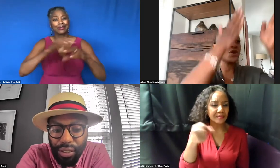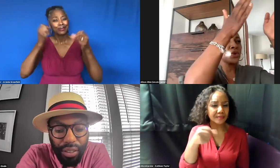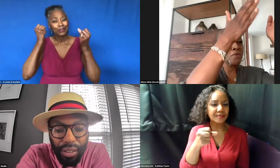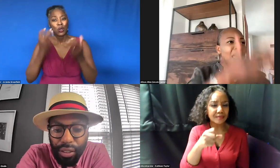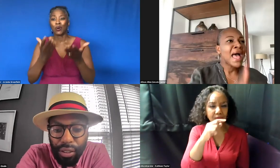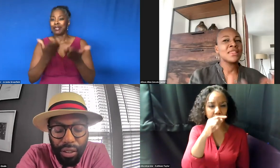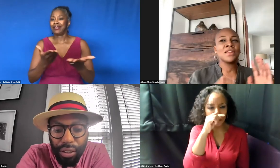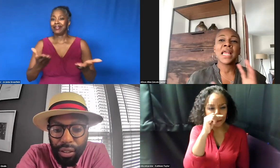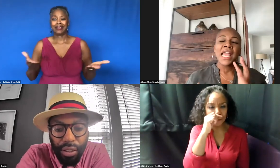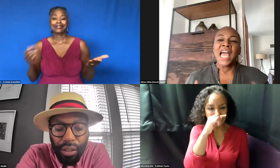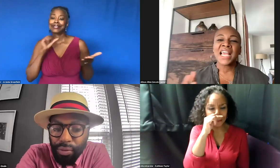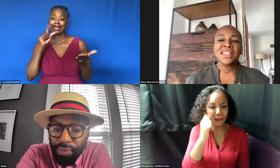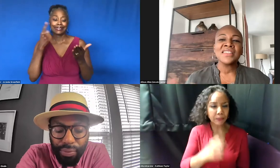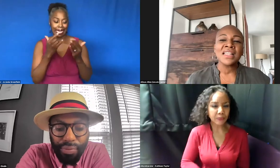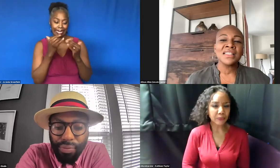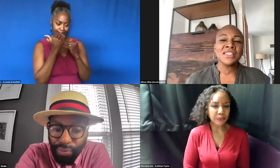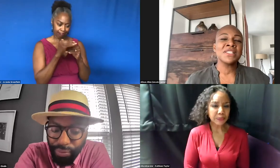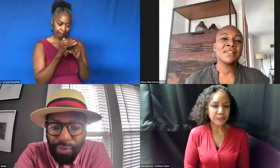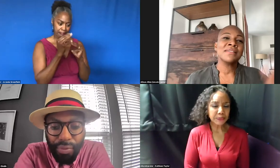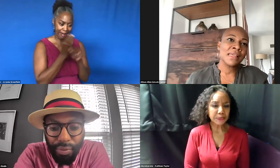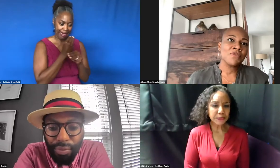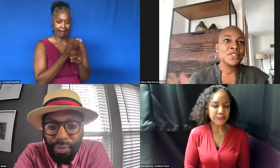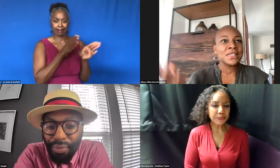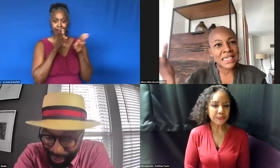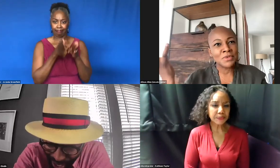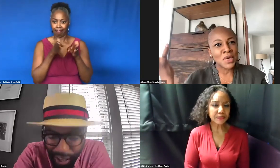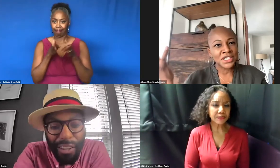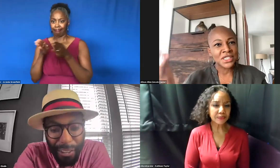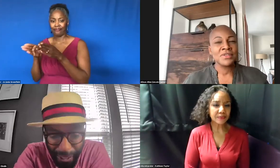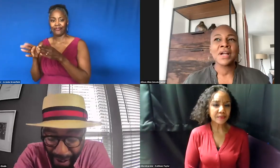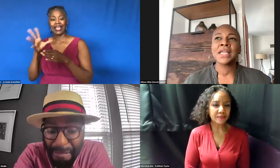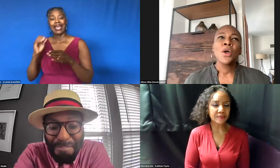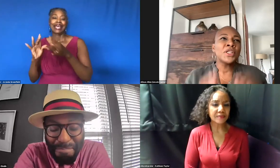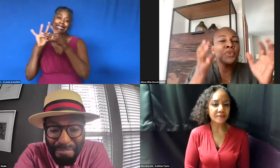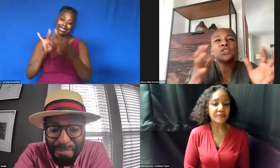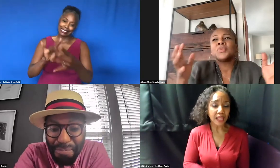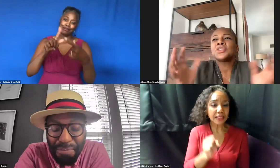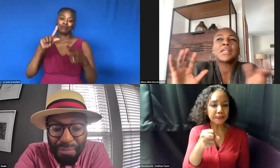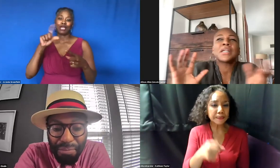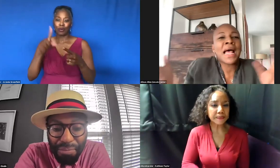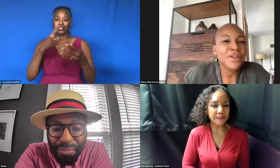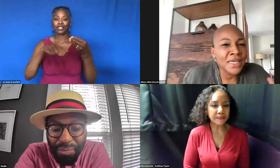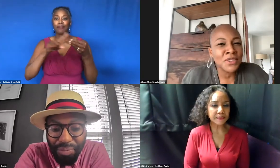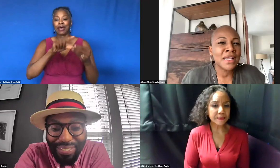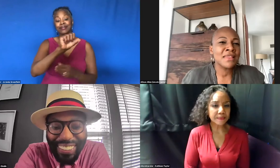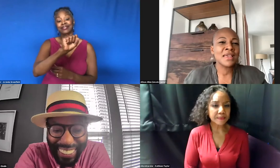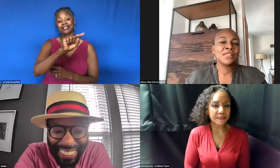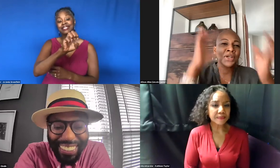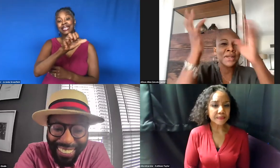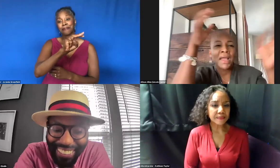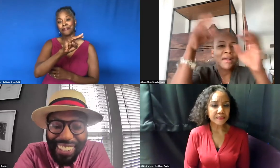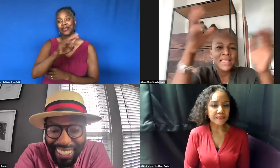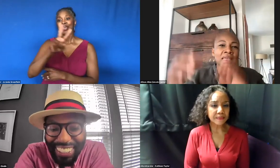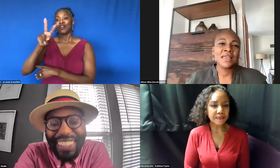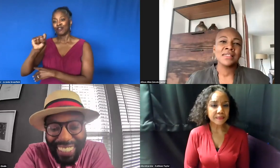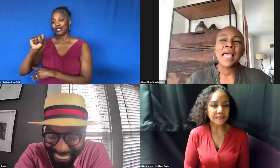of, like, you know, math. And this kind of leads me to the STEM versus theme question, right? Which we try to put acronyms around things, we